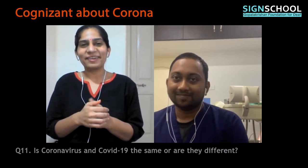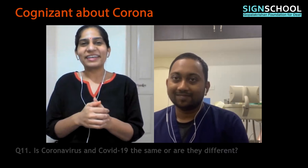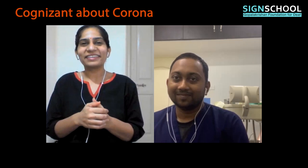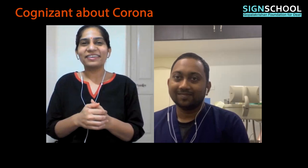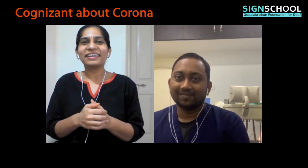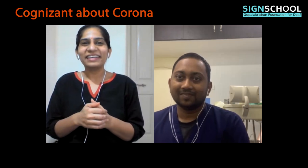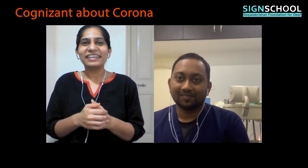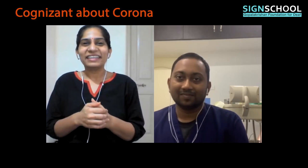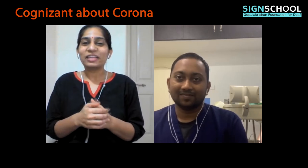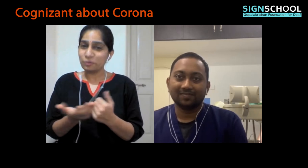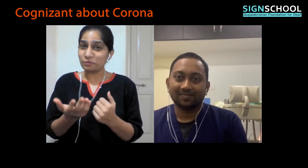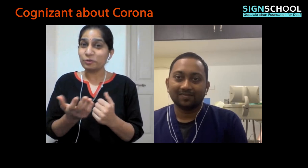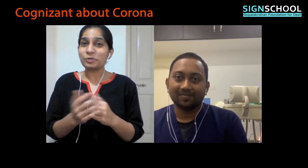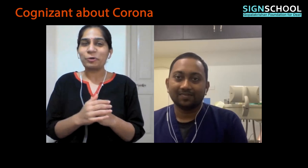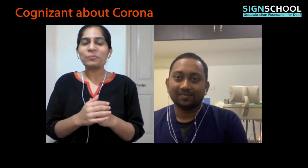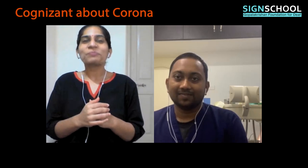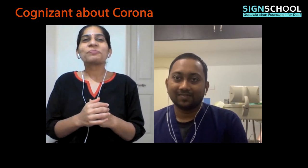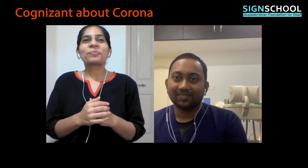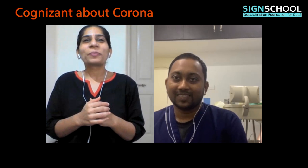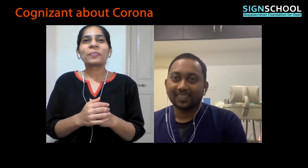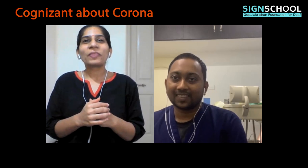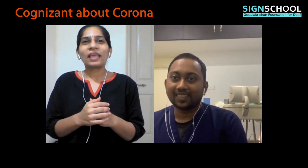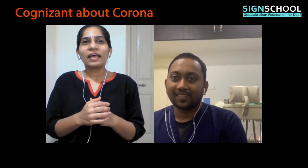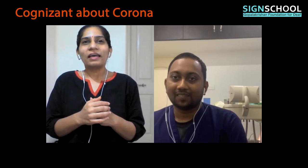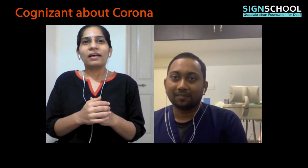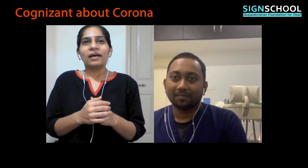Okay, all right. That's useful to know.